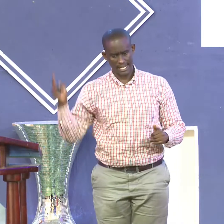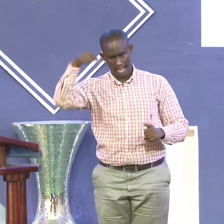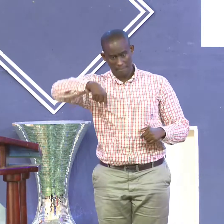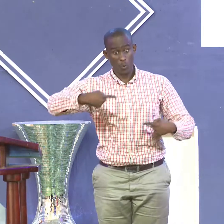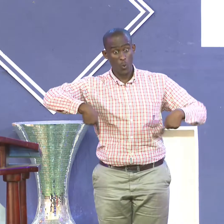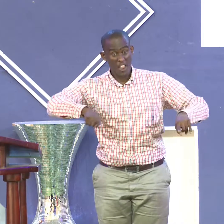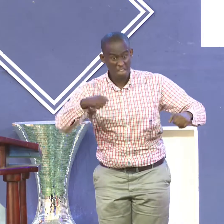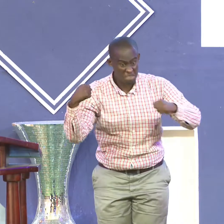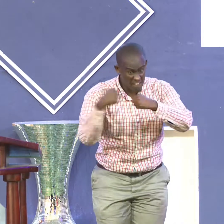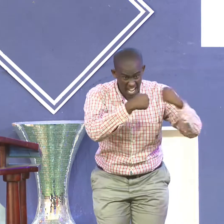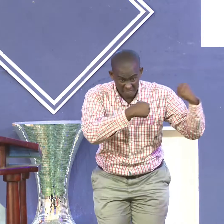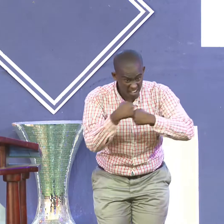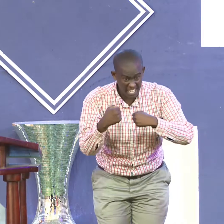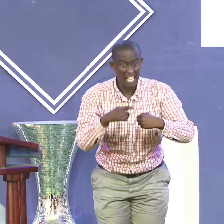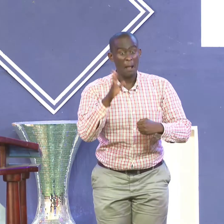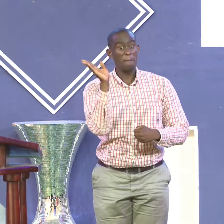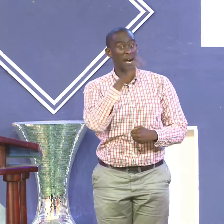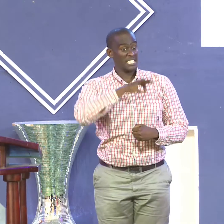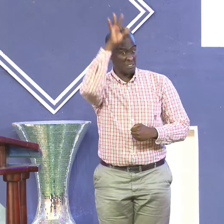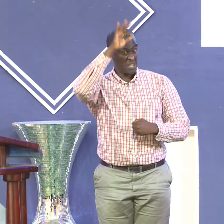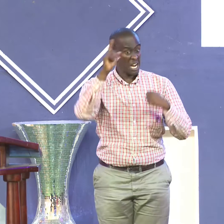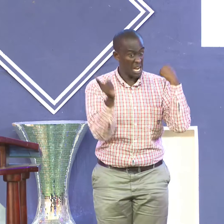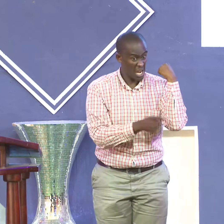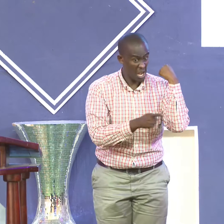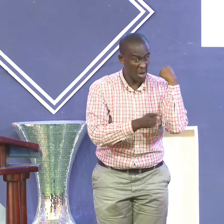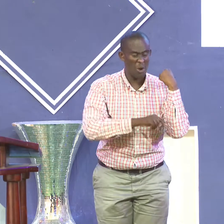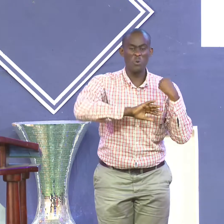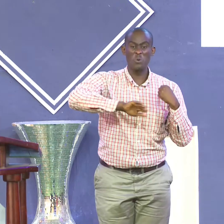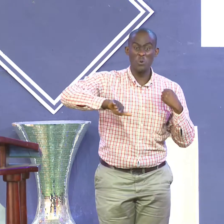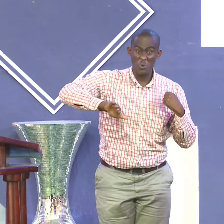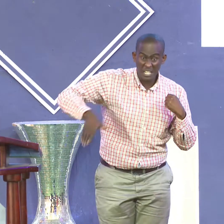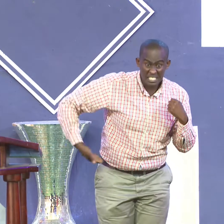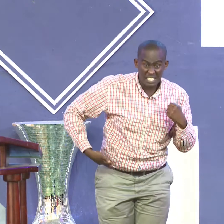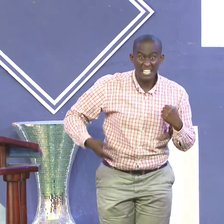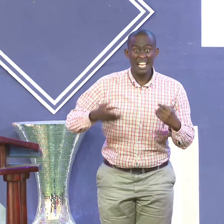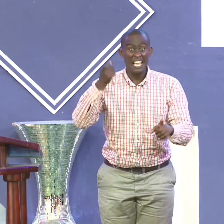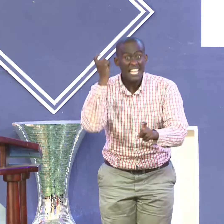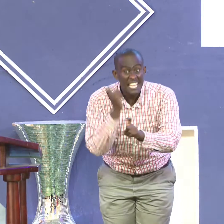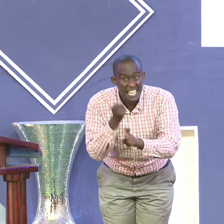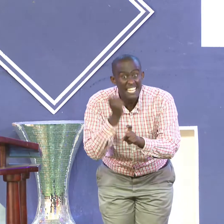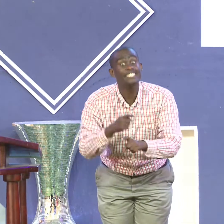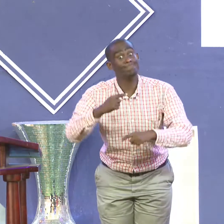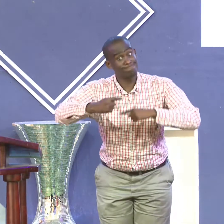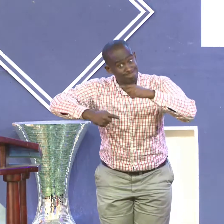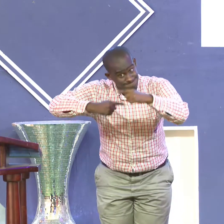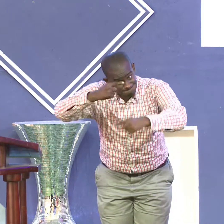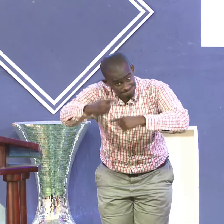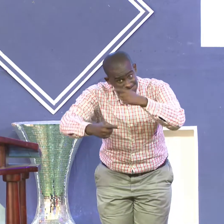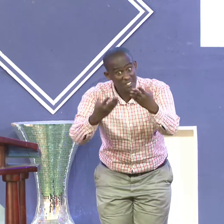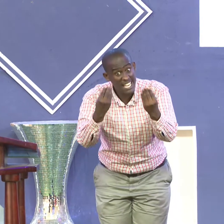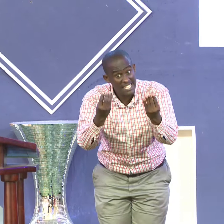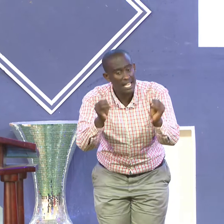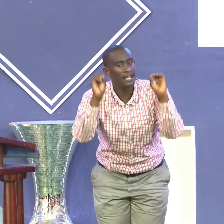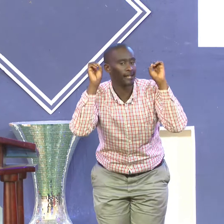against is strong. It has been there for long. And it is still going